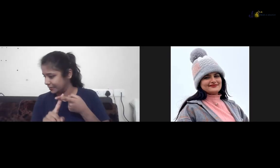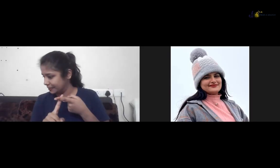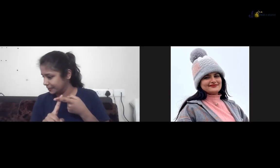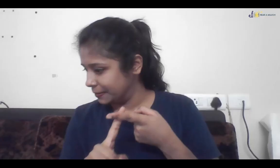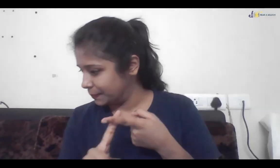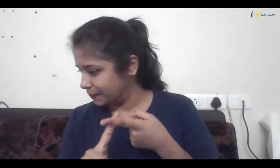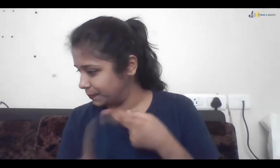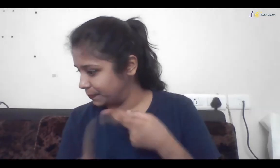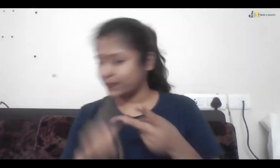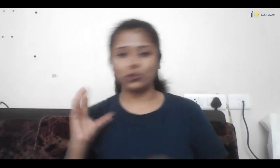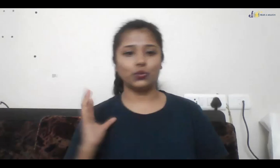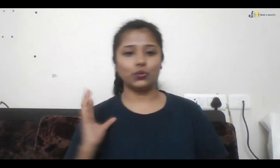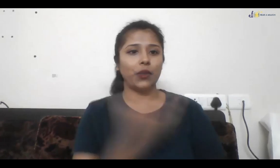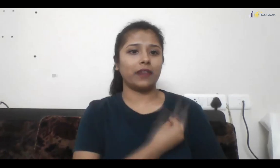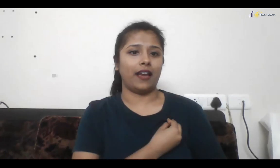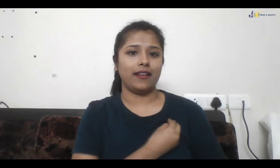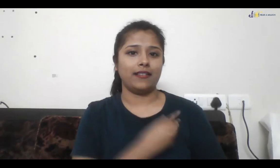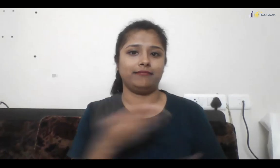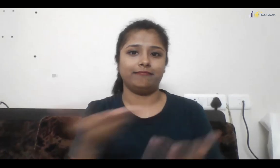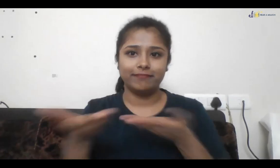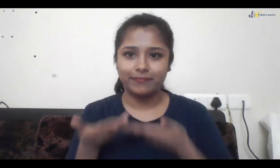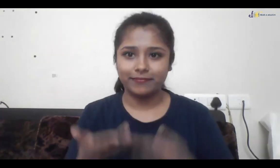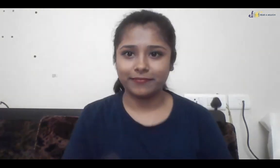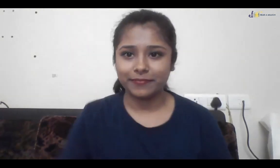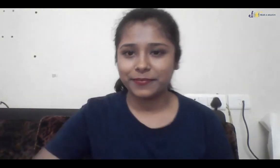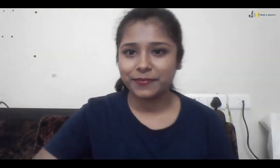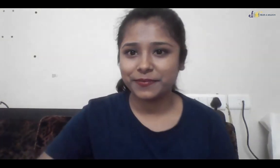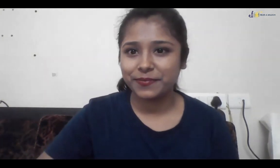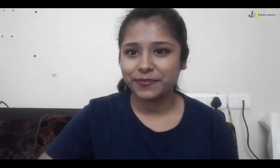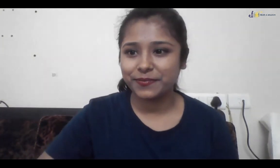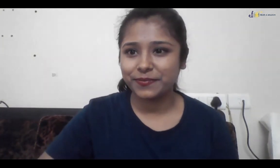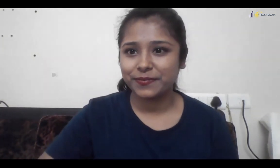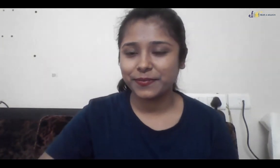Now we have Surbhi and Shweta.